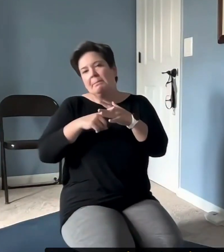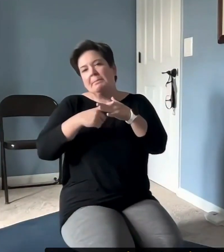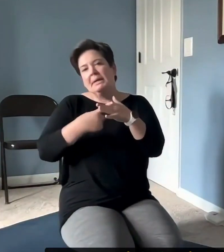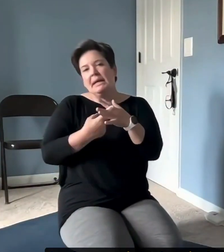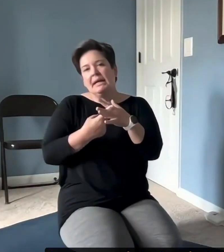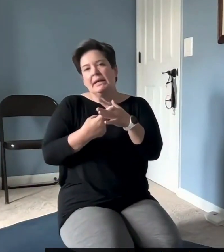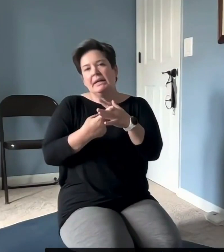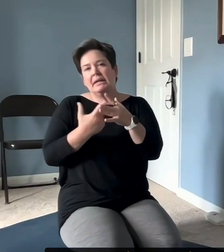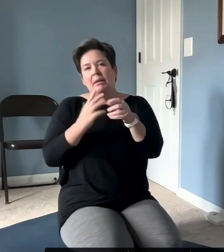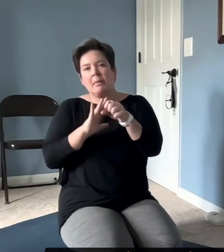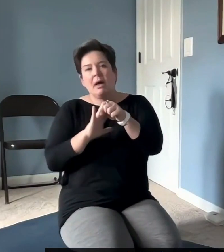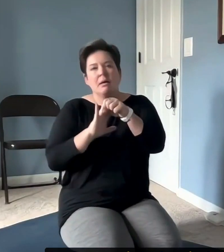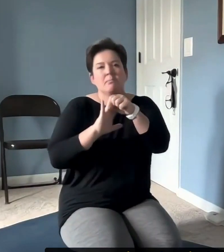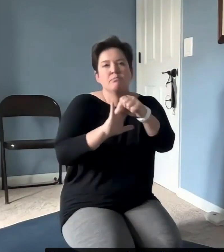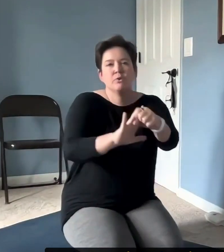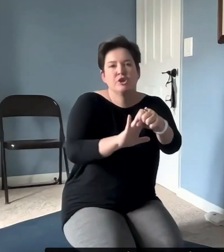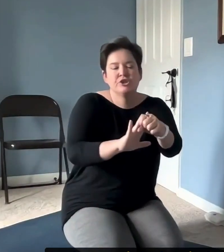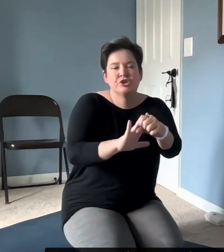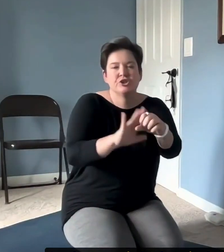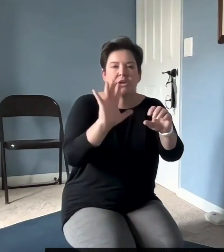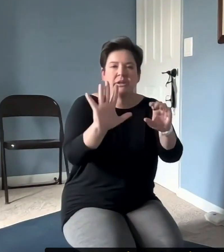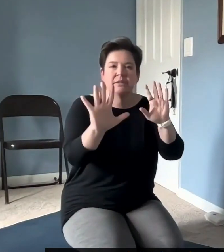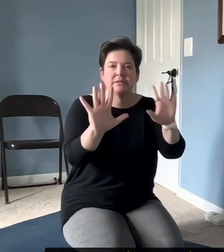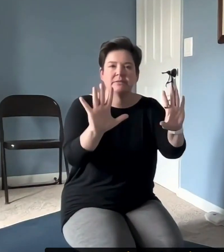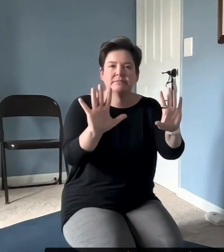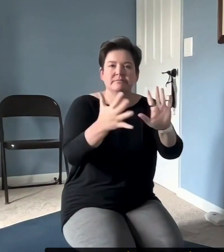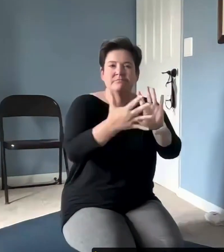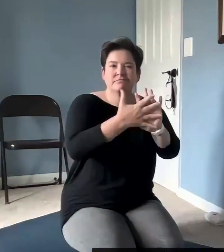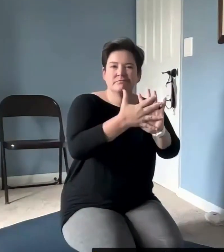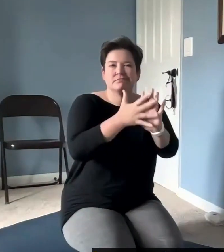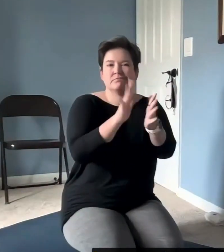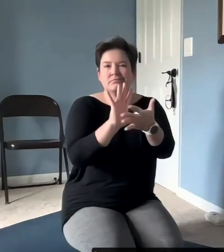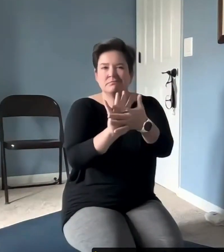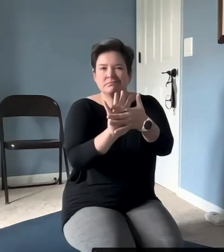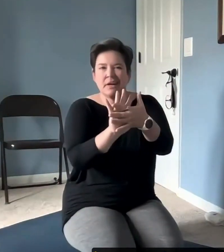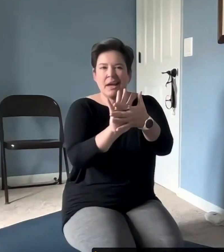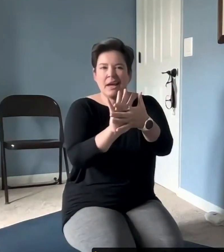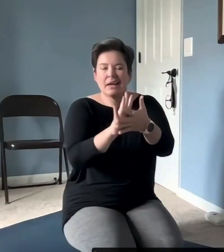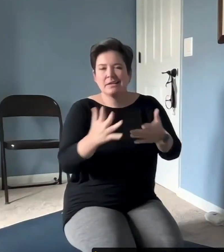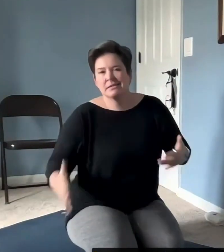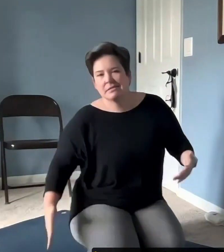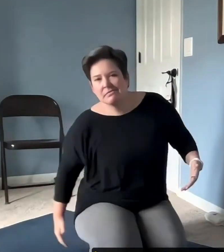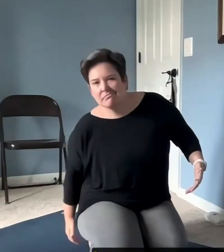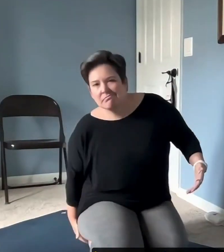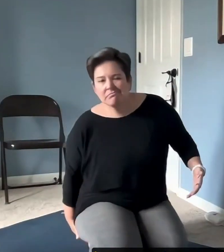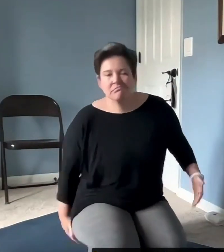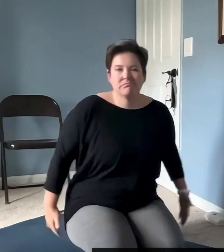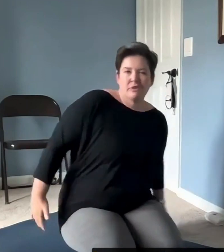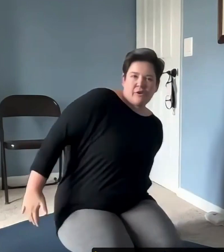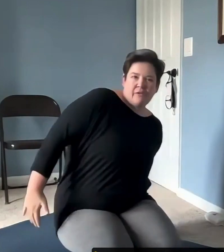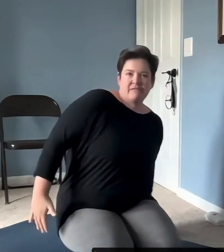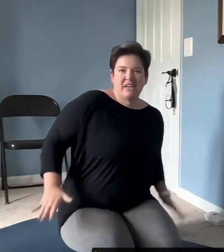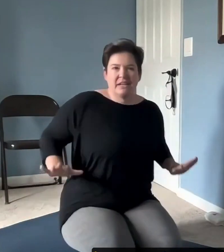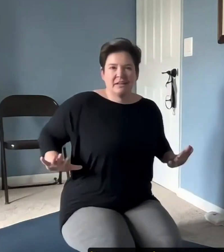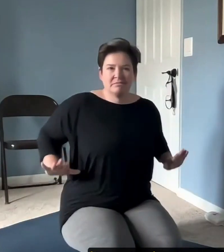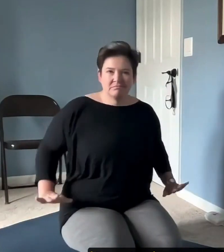And you might begin by applying pressure into your hands and your feet if you're in